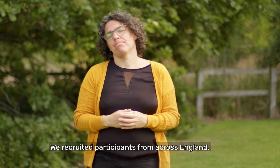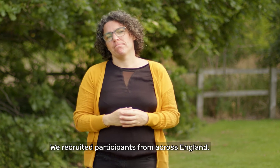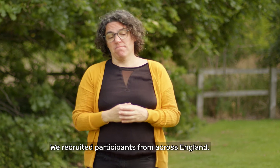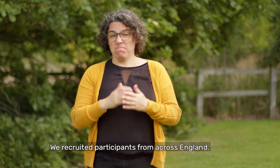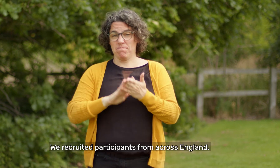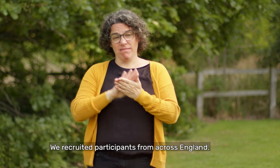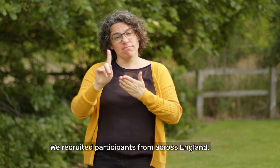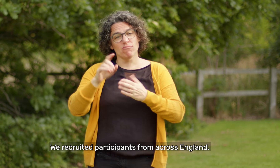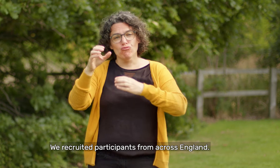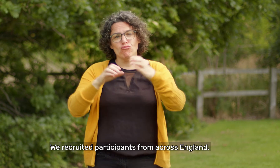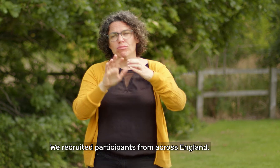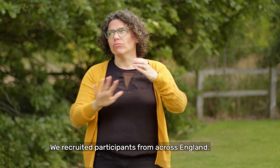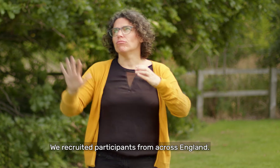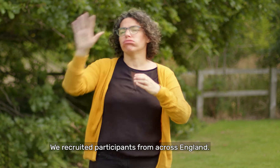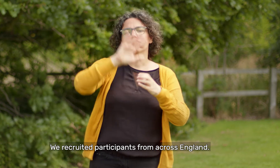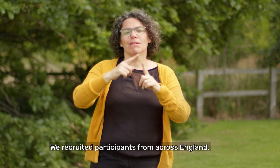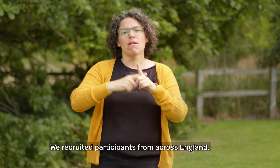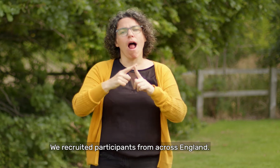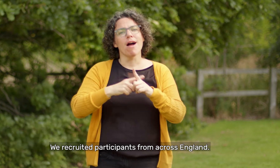We recruited participants from across England.